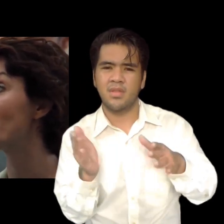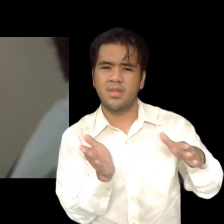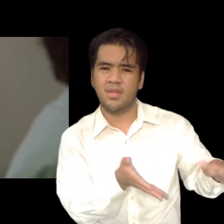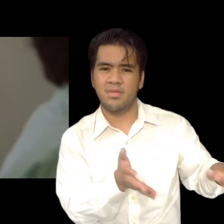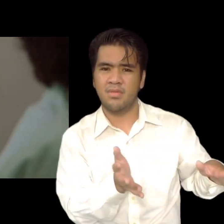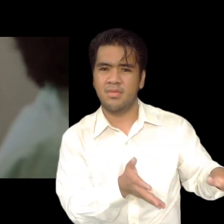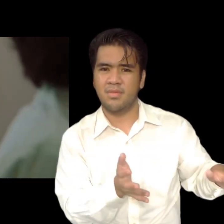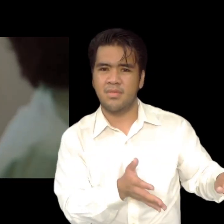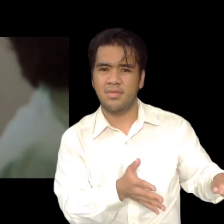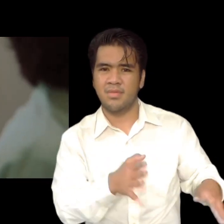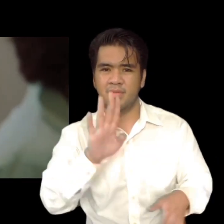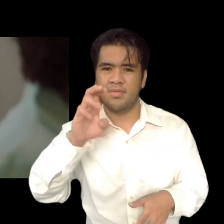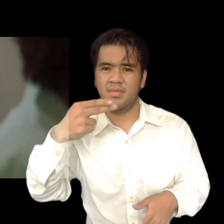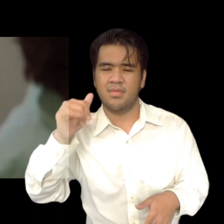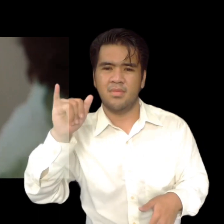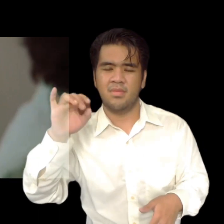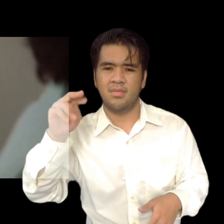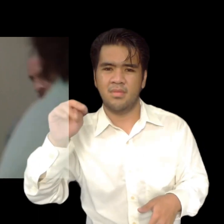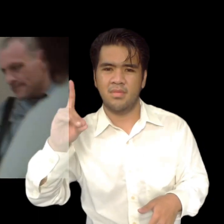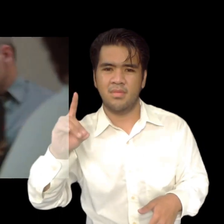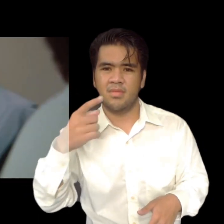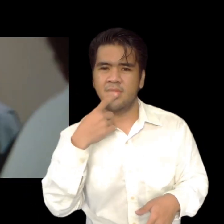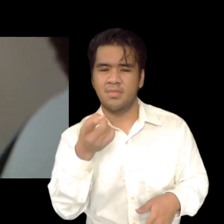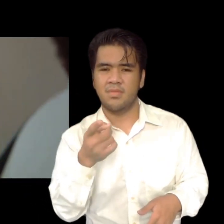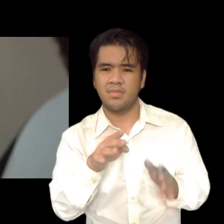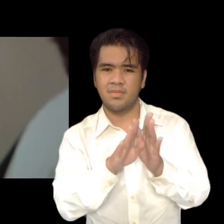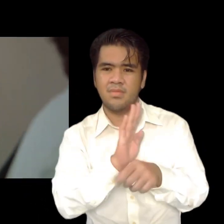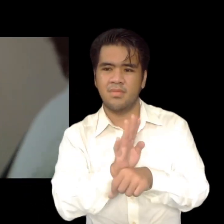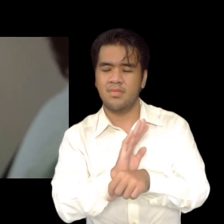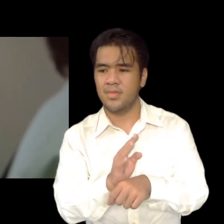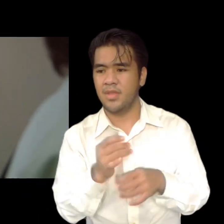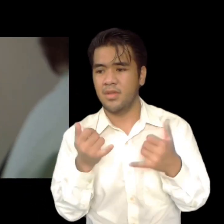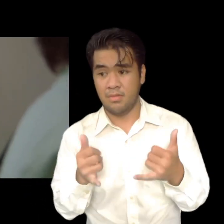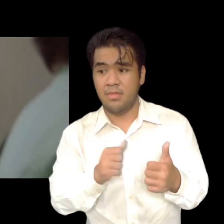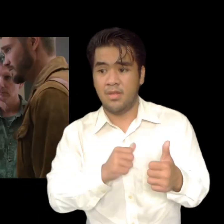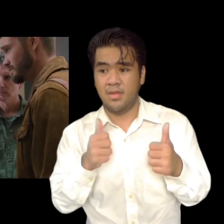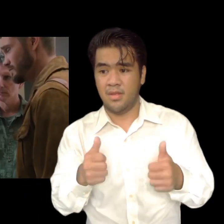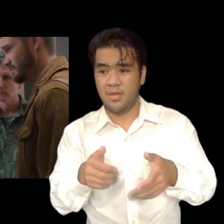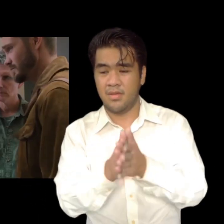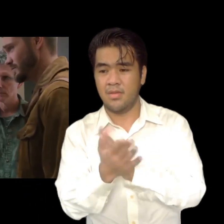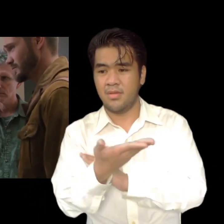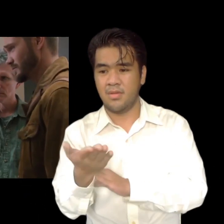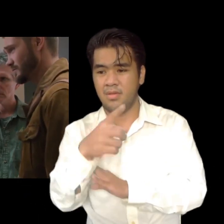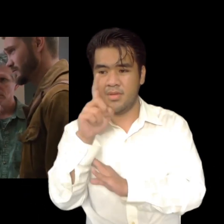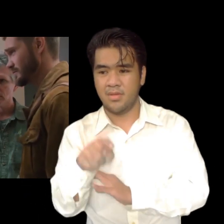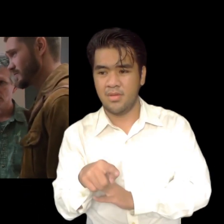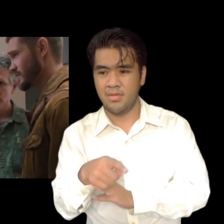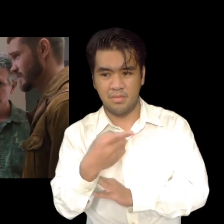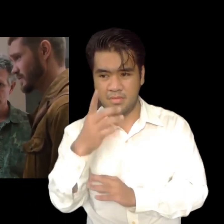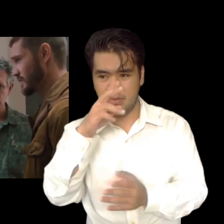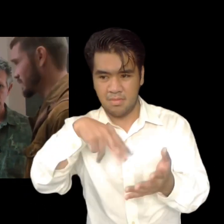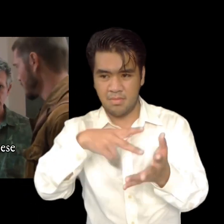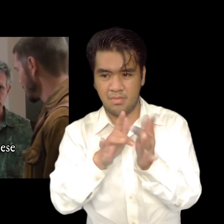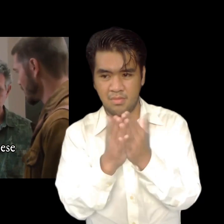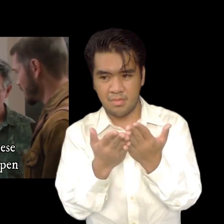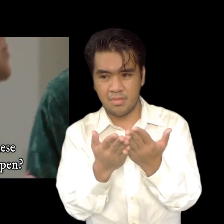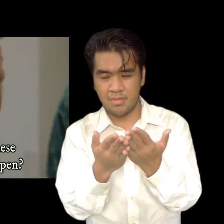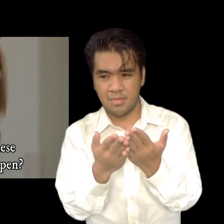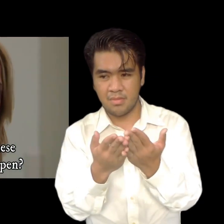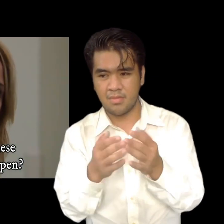in diverse places. All of these things, the disasters, the wars, they are all signs. So God knew that all